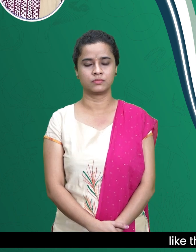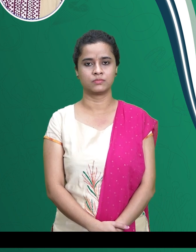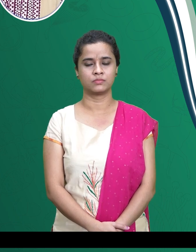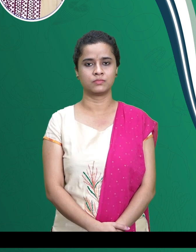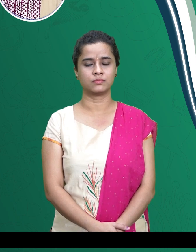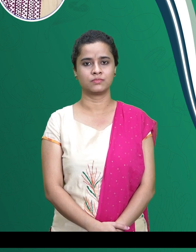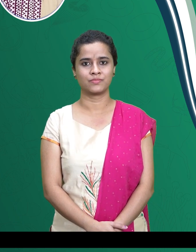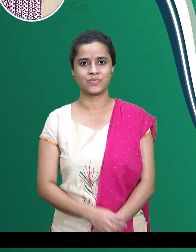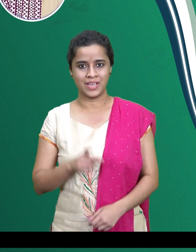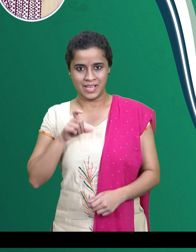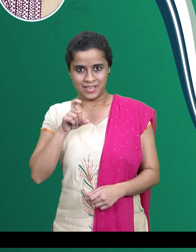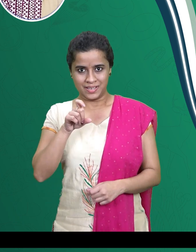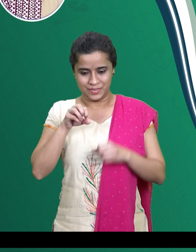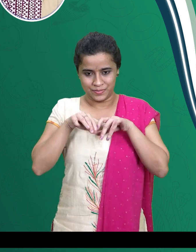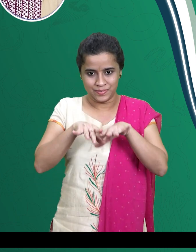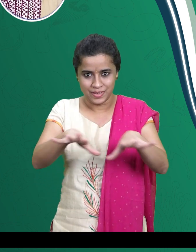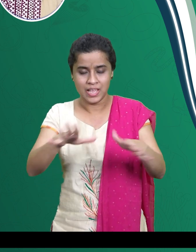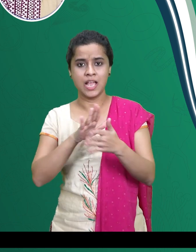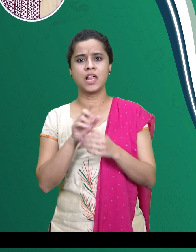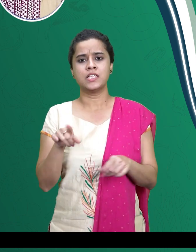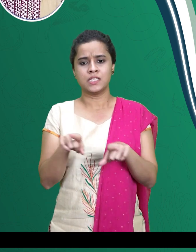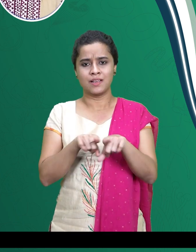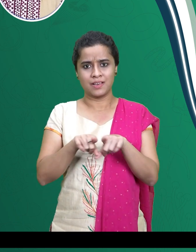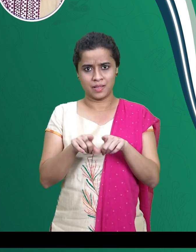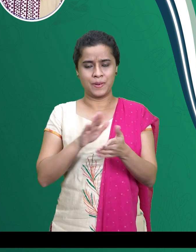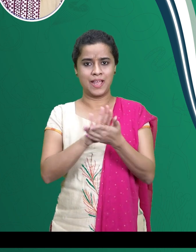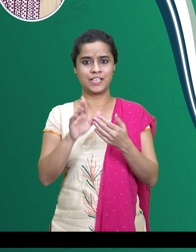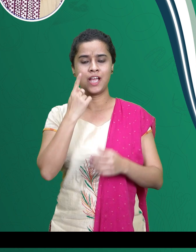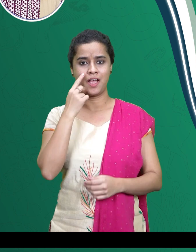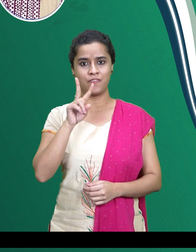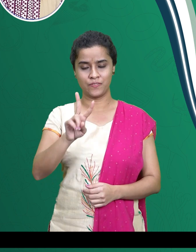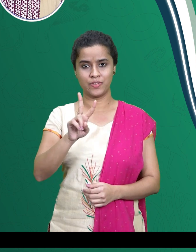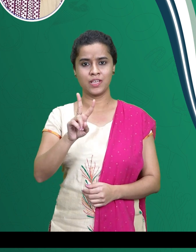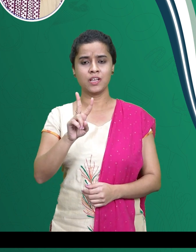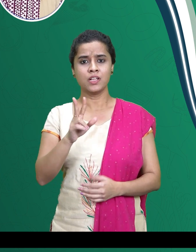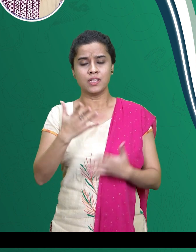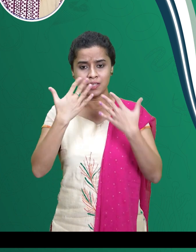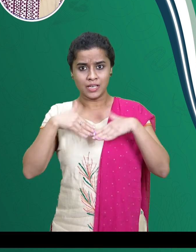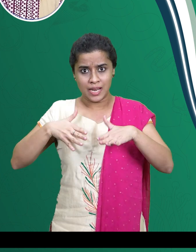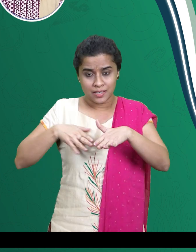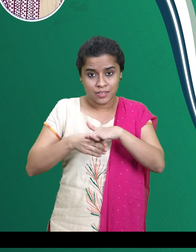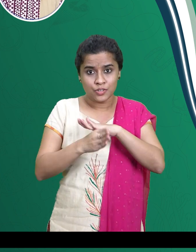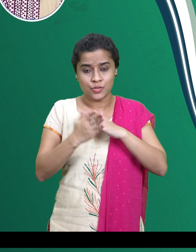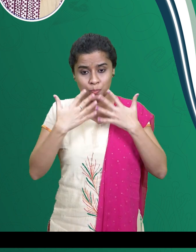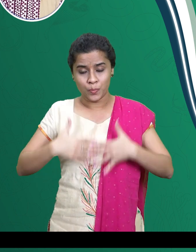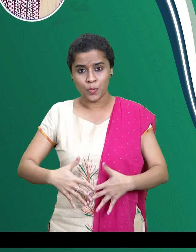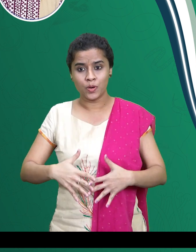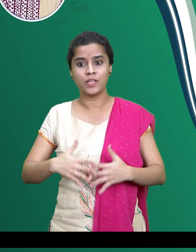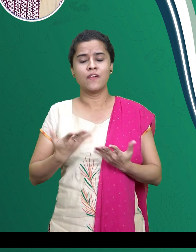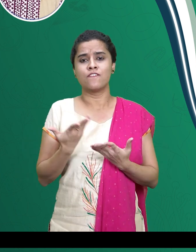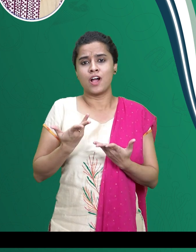An infection like HIV that comes into the body via